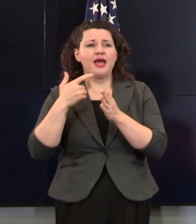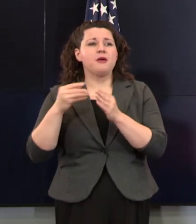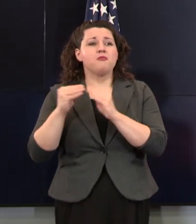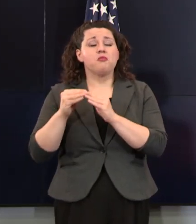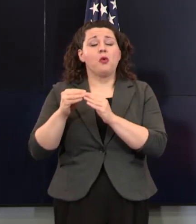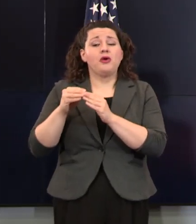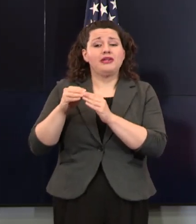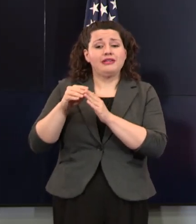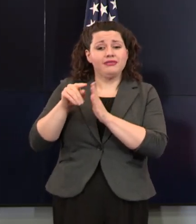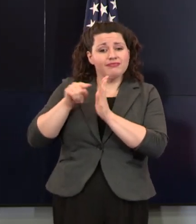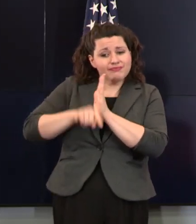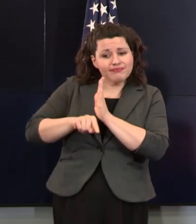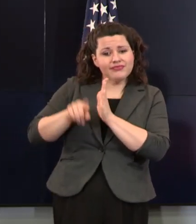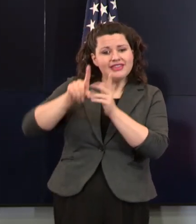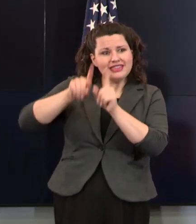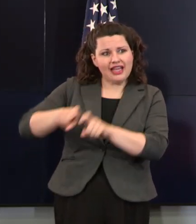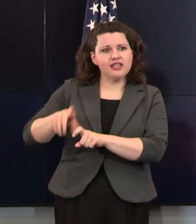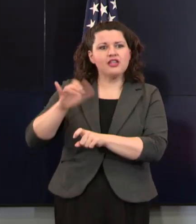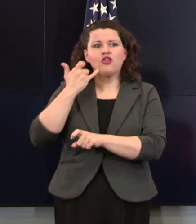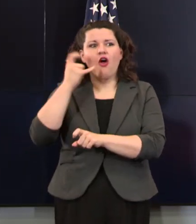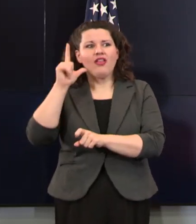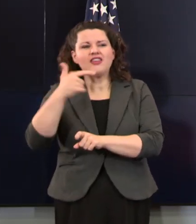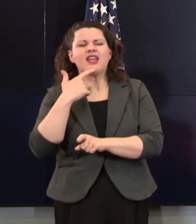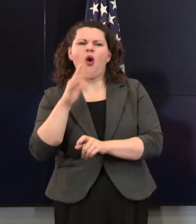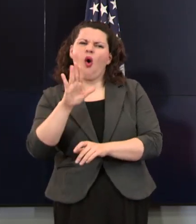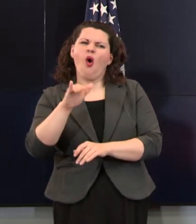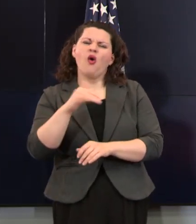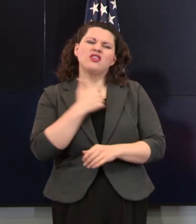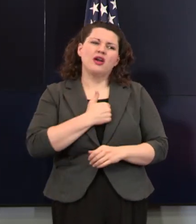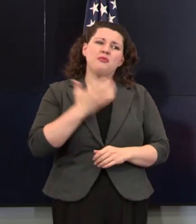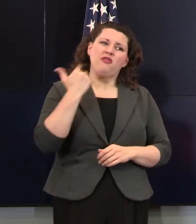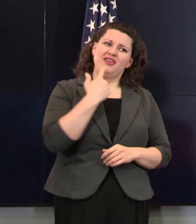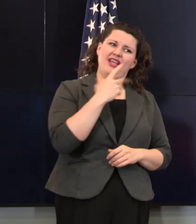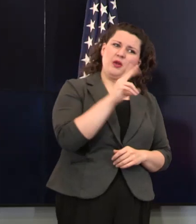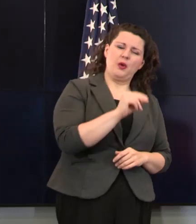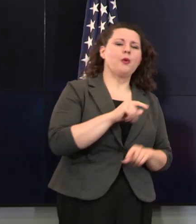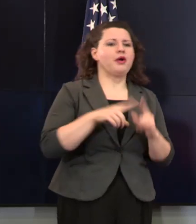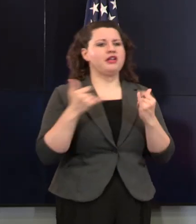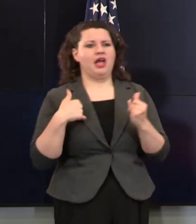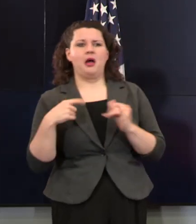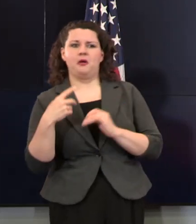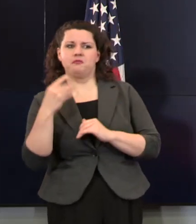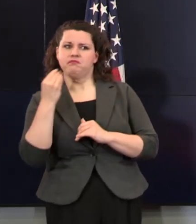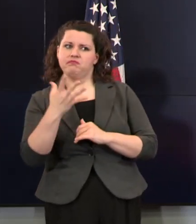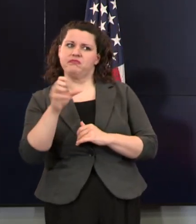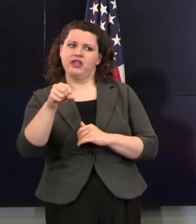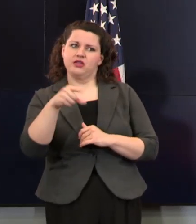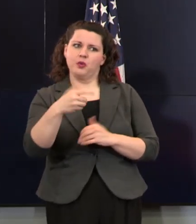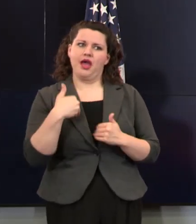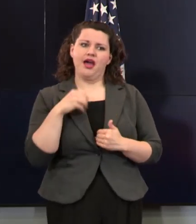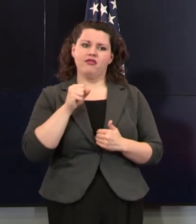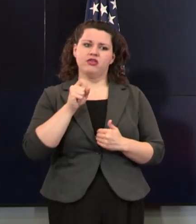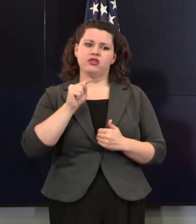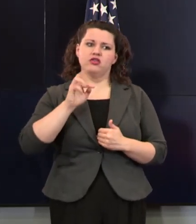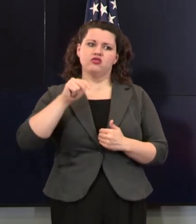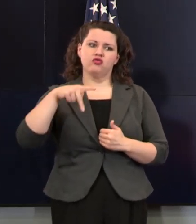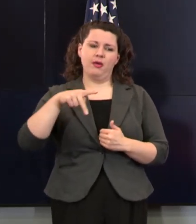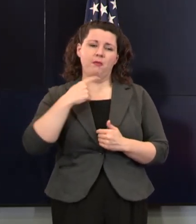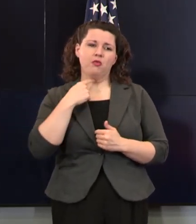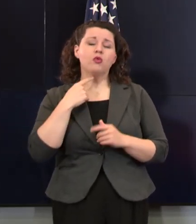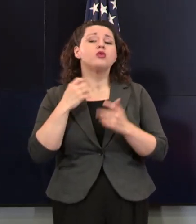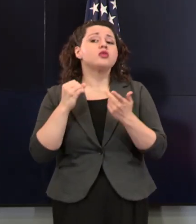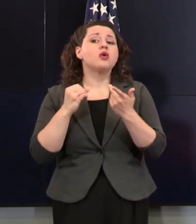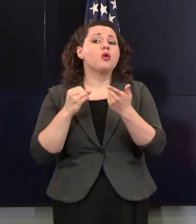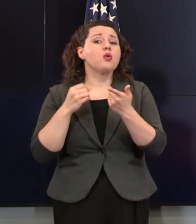have strep throat. Mhm. Are you, the negatives, are you in any way reaching out to them and encouraging them